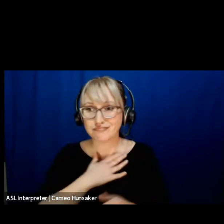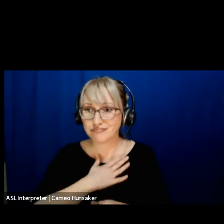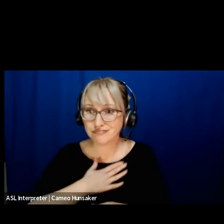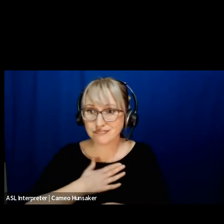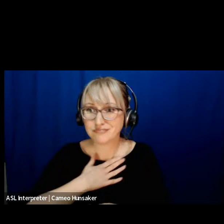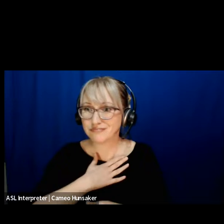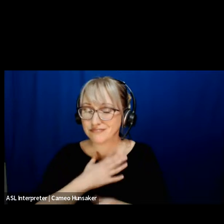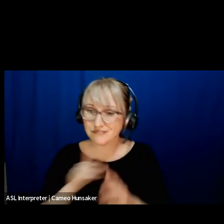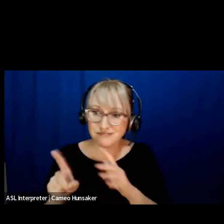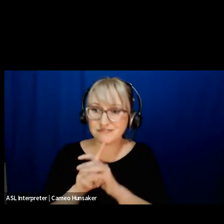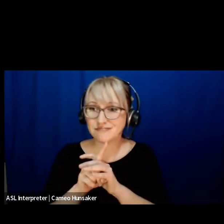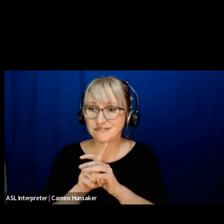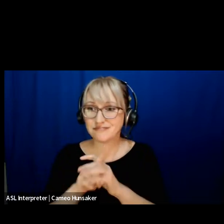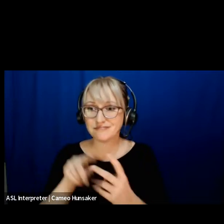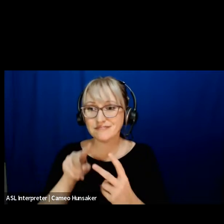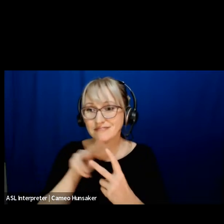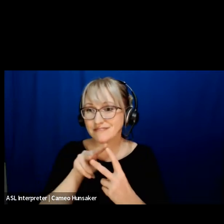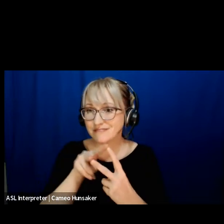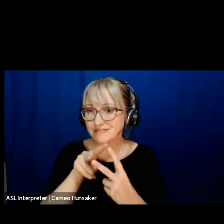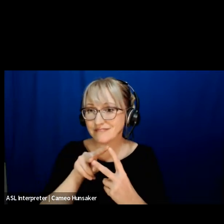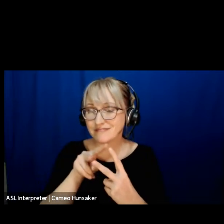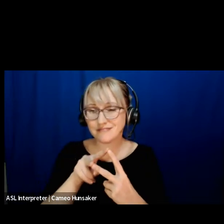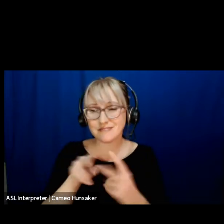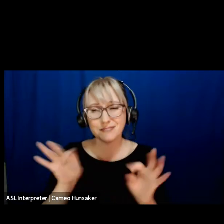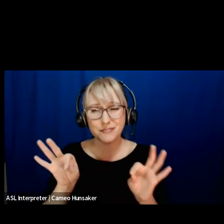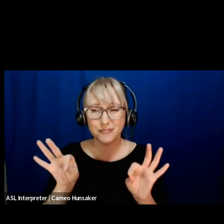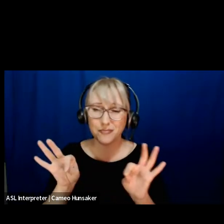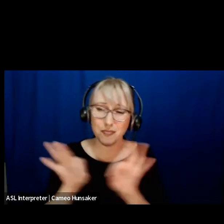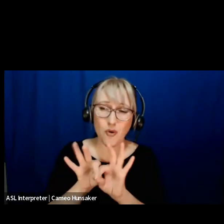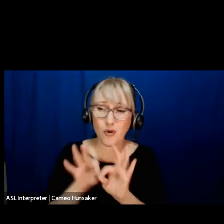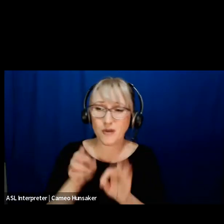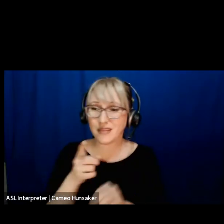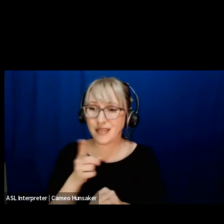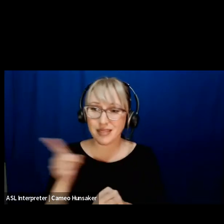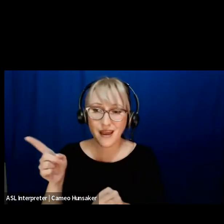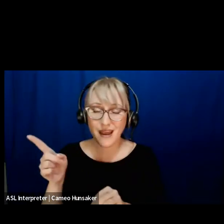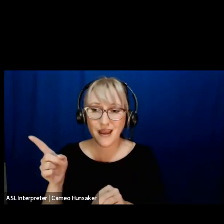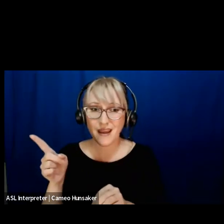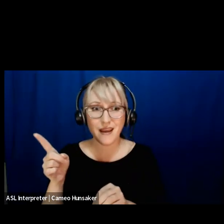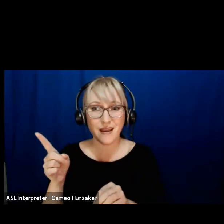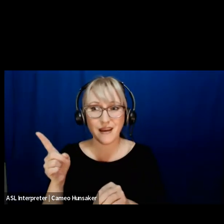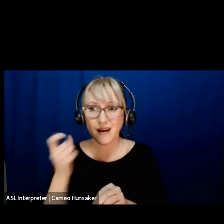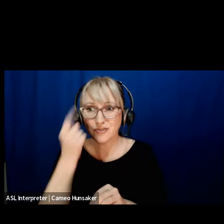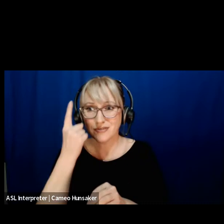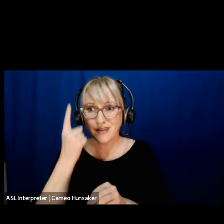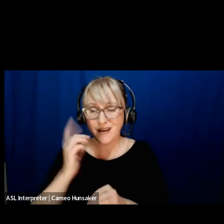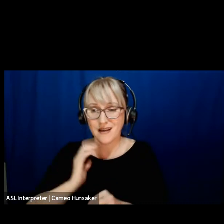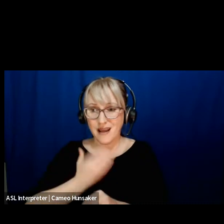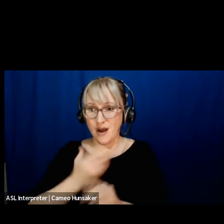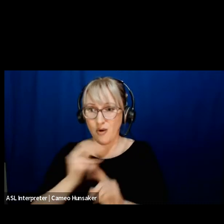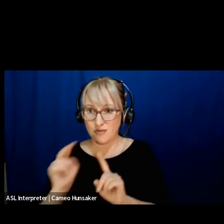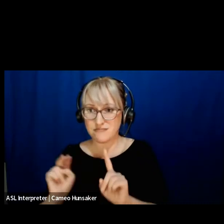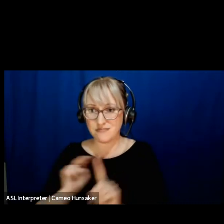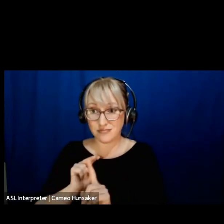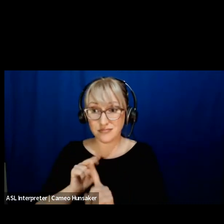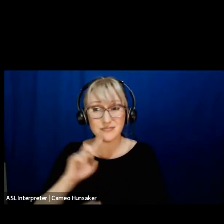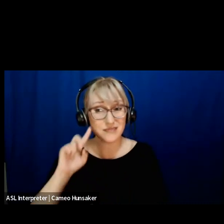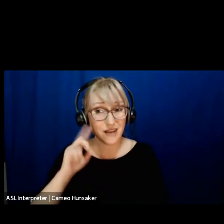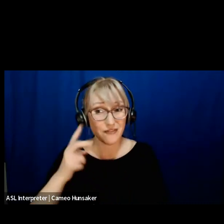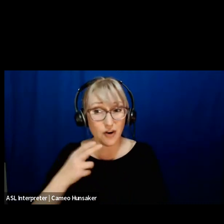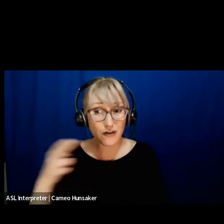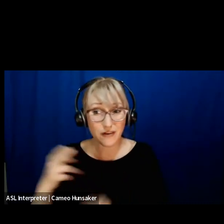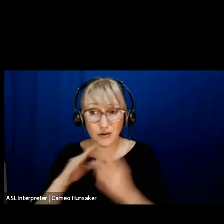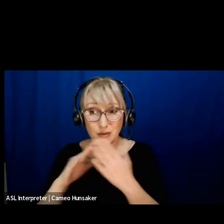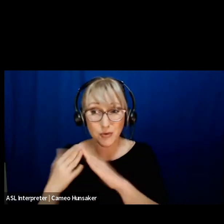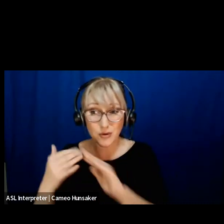known because it's very important that they hear from us, deaf and hard of hearing community members, what